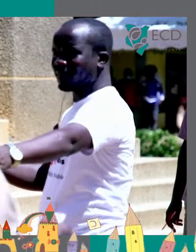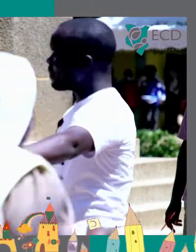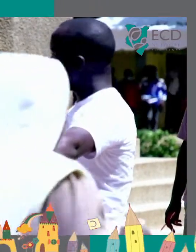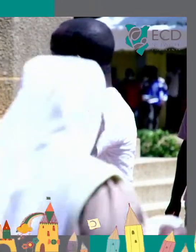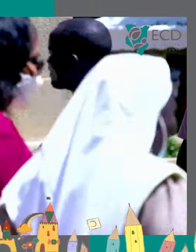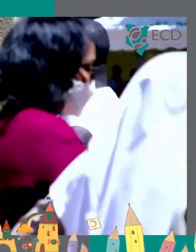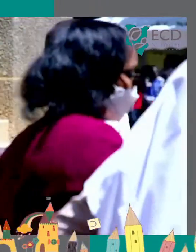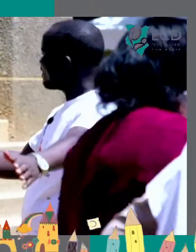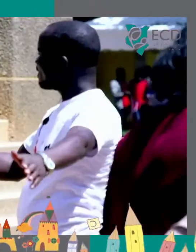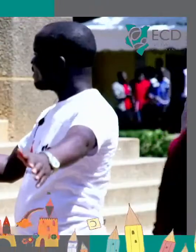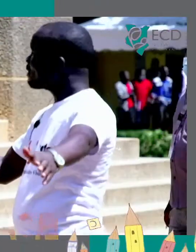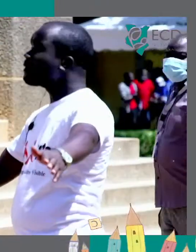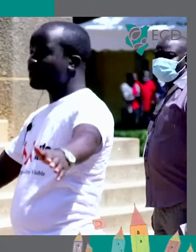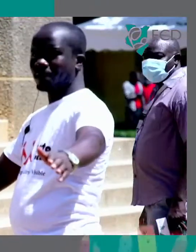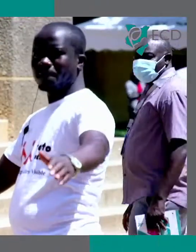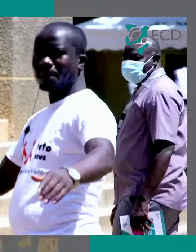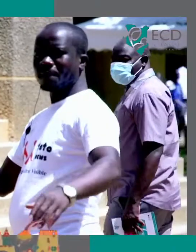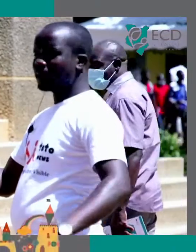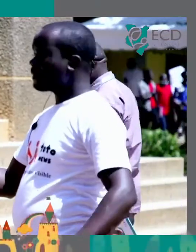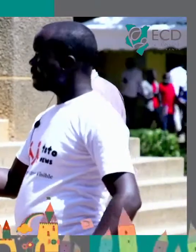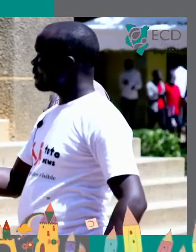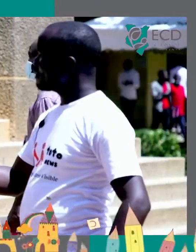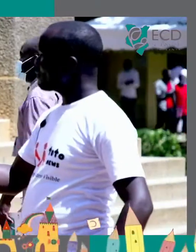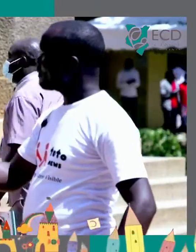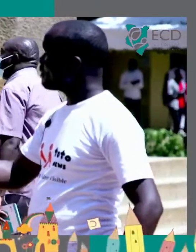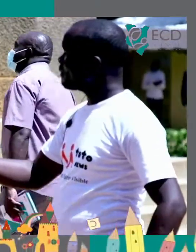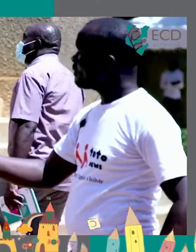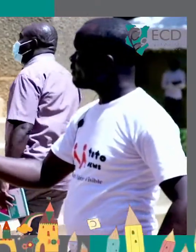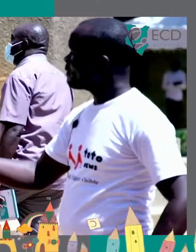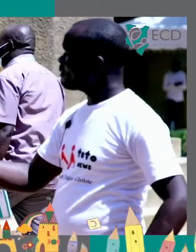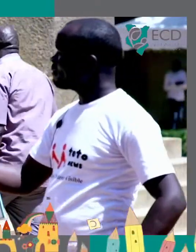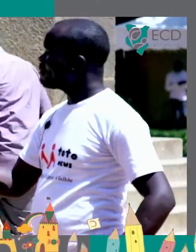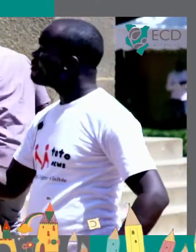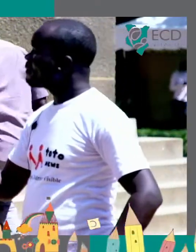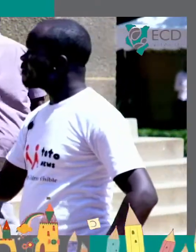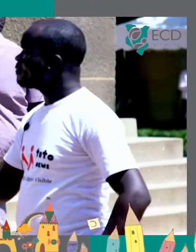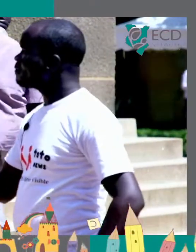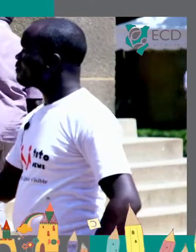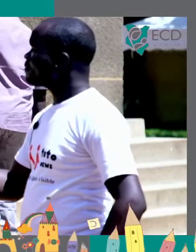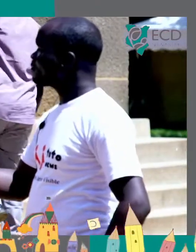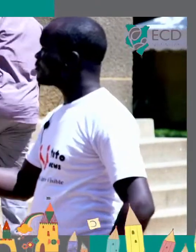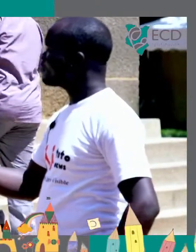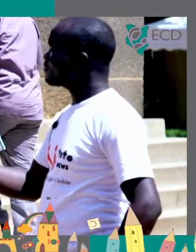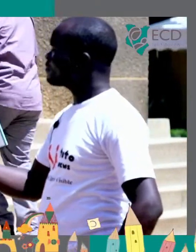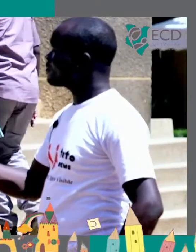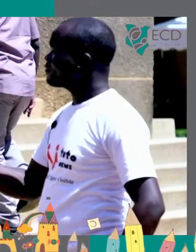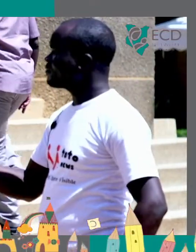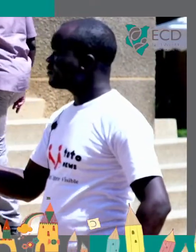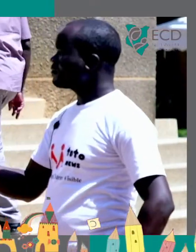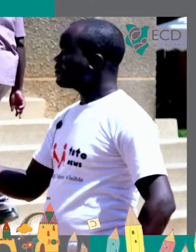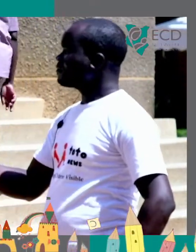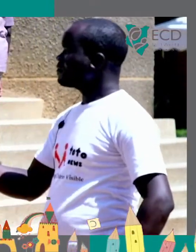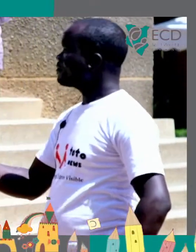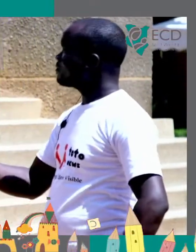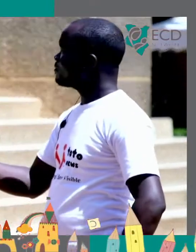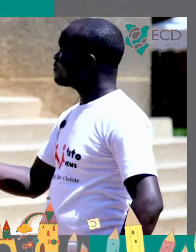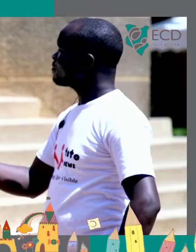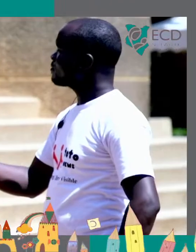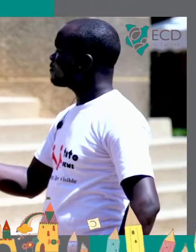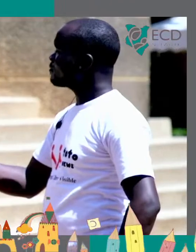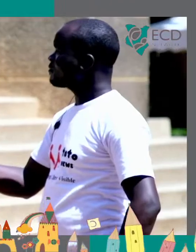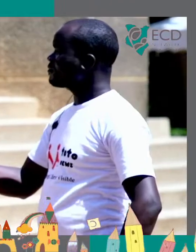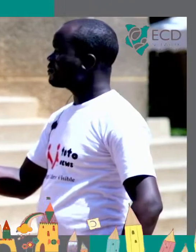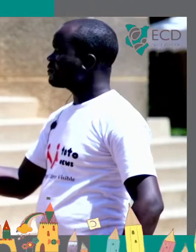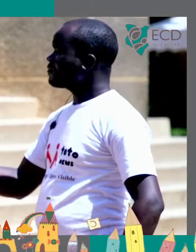the implementations that have been done in regard to COVID-19, and some of the strategies that were laid out